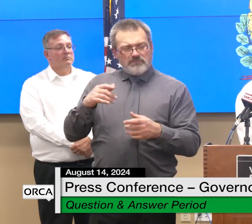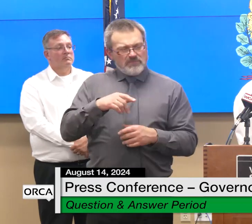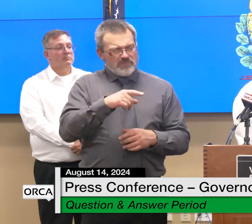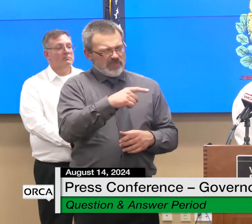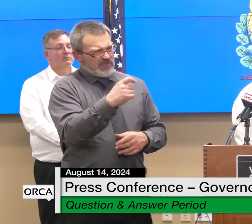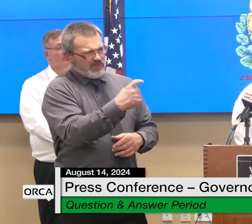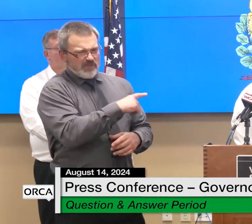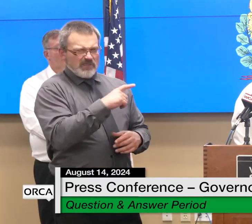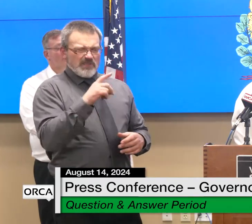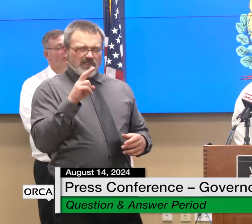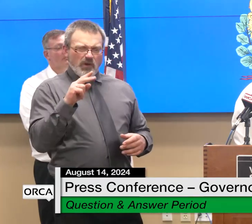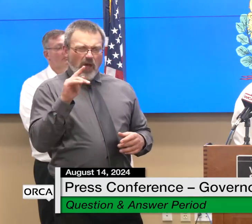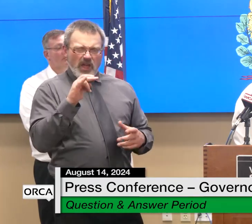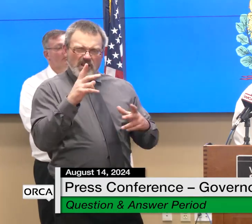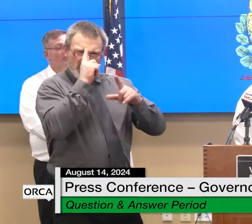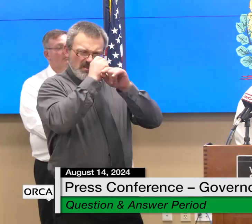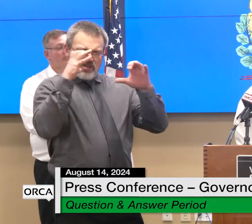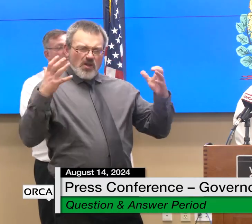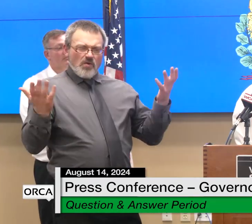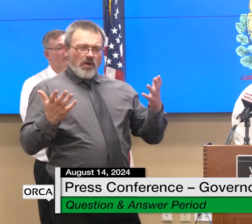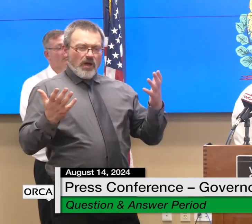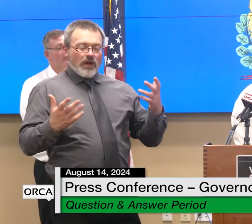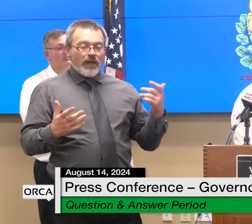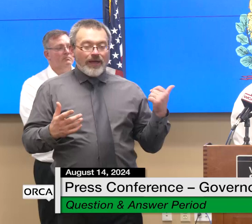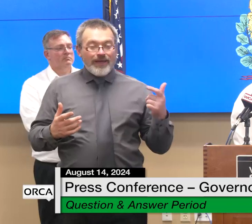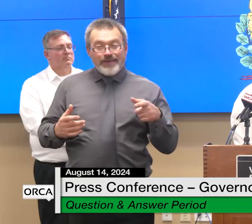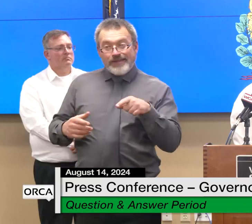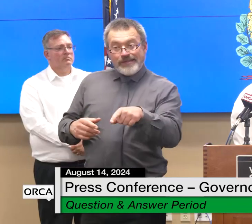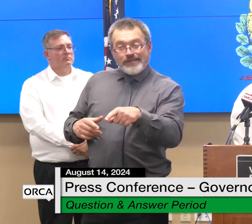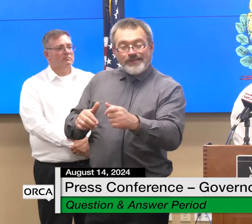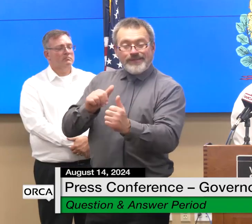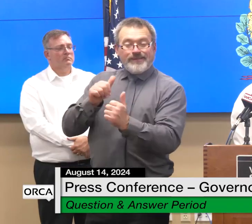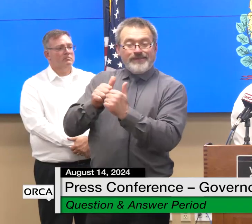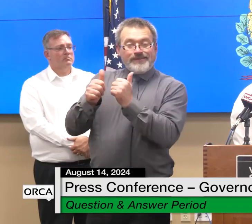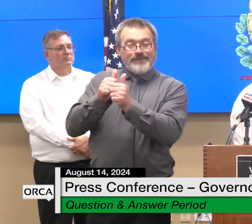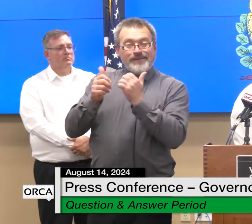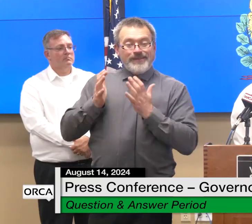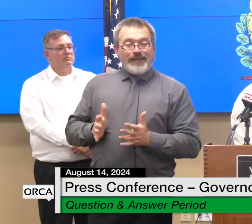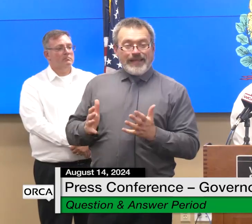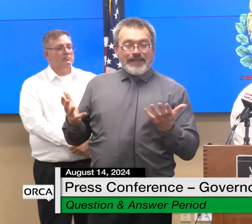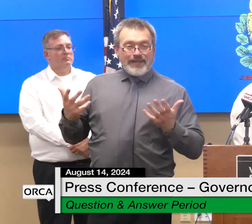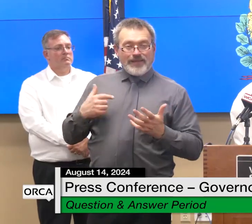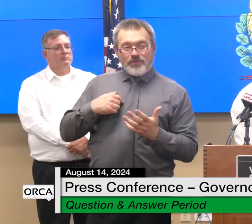might be different for different candidates. I just don't know at this point, but we're there to help.